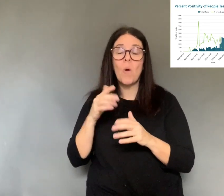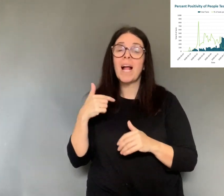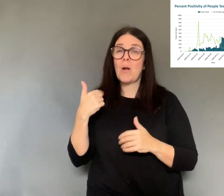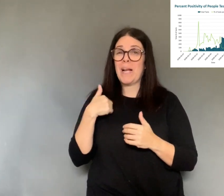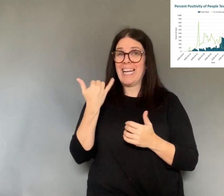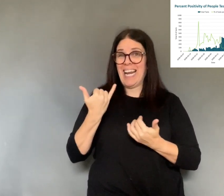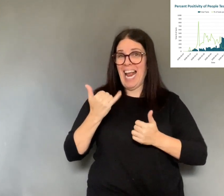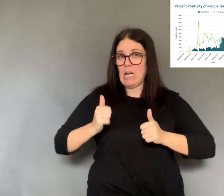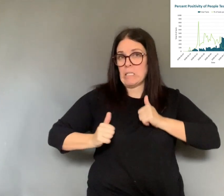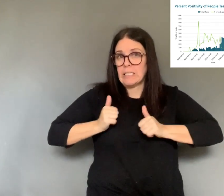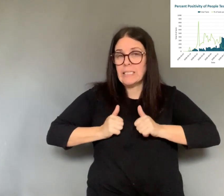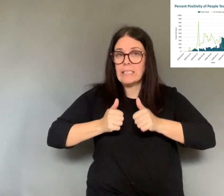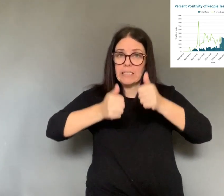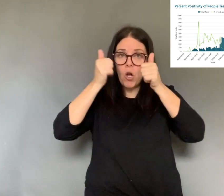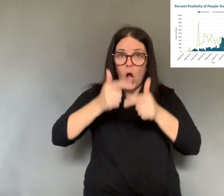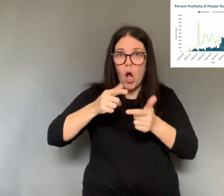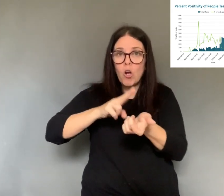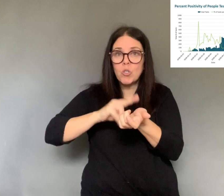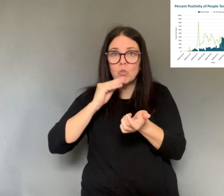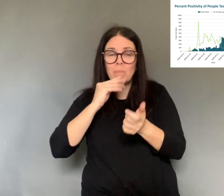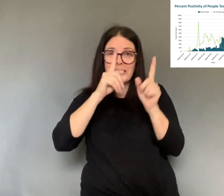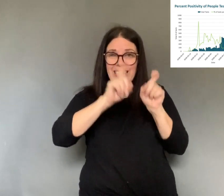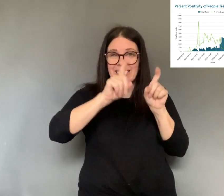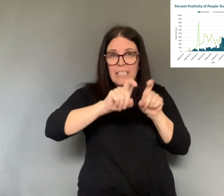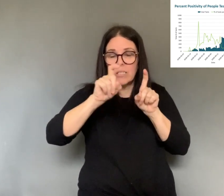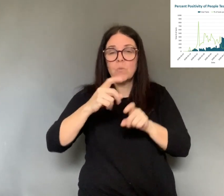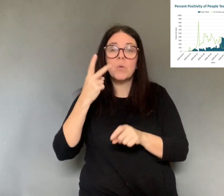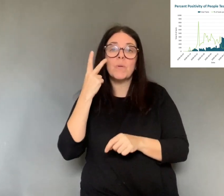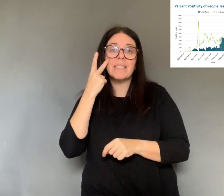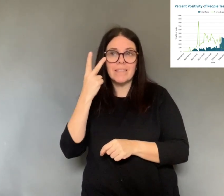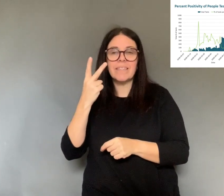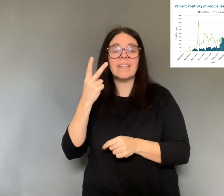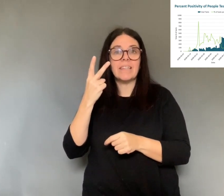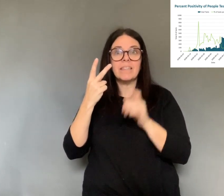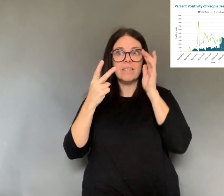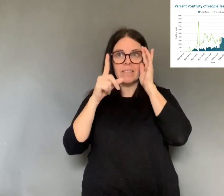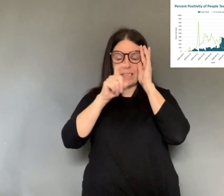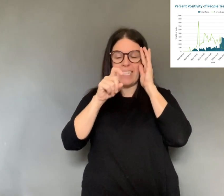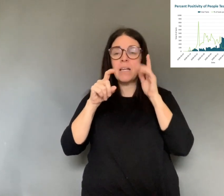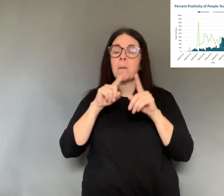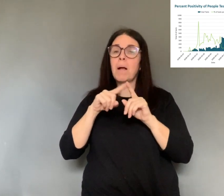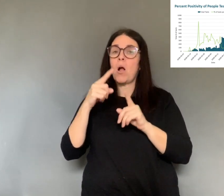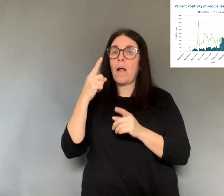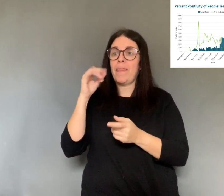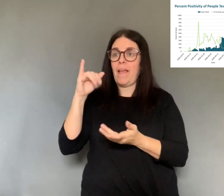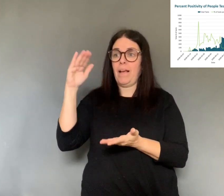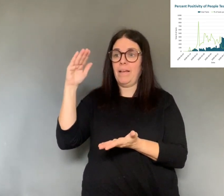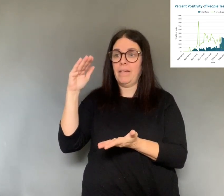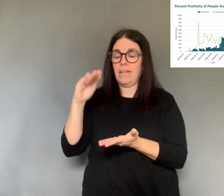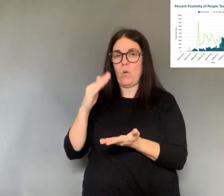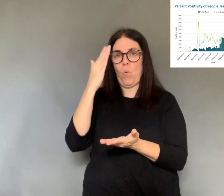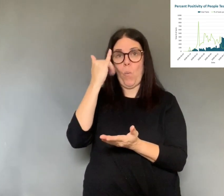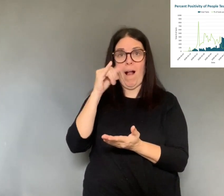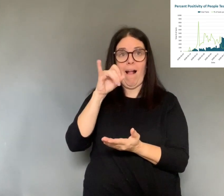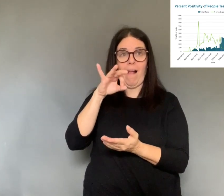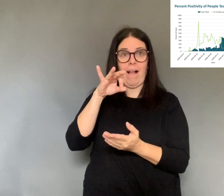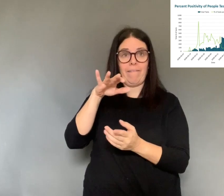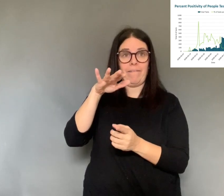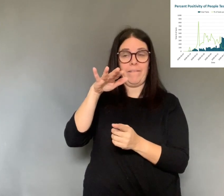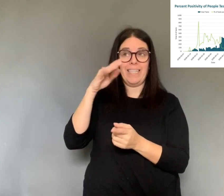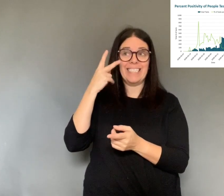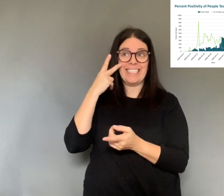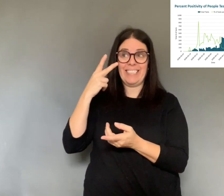that's why one of the reasons that we are seeing the decline in the positivity is because of those people who are in those long-term care homes.